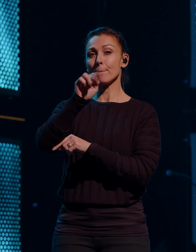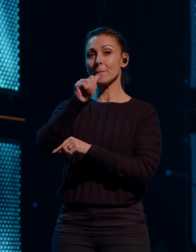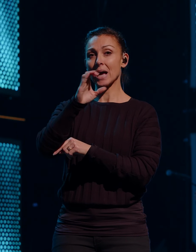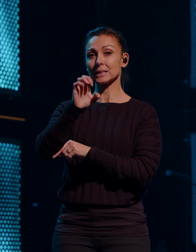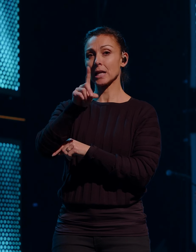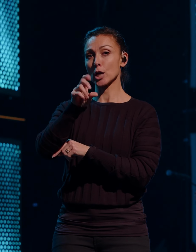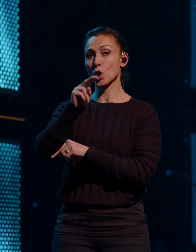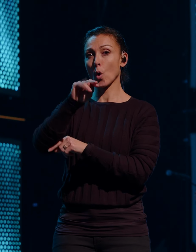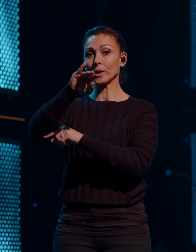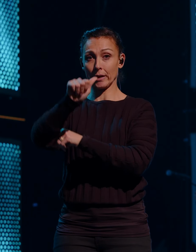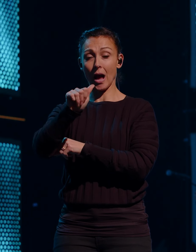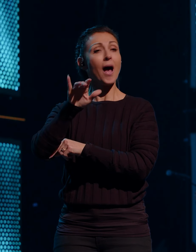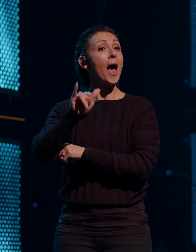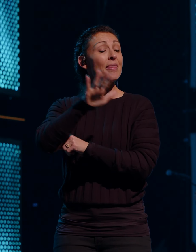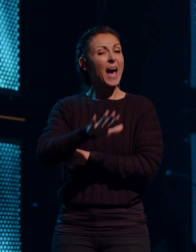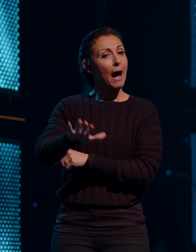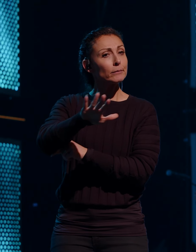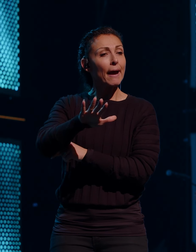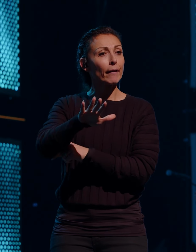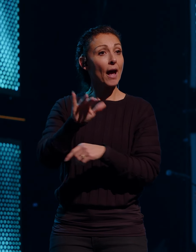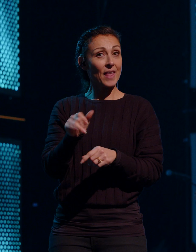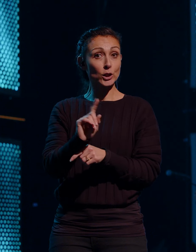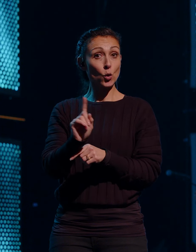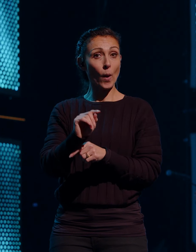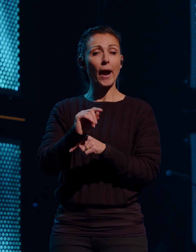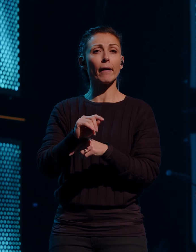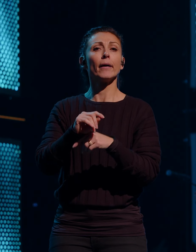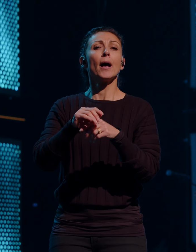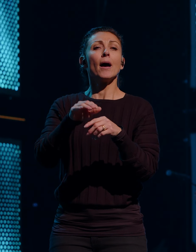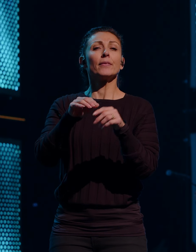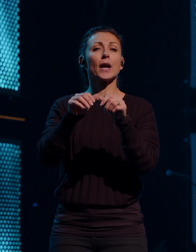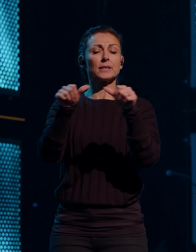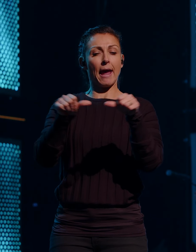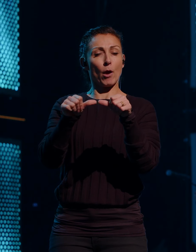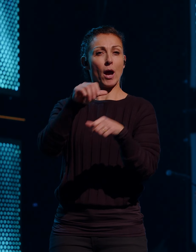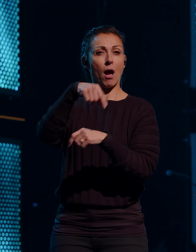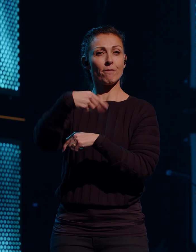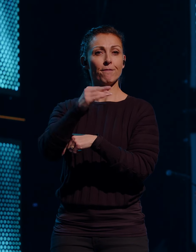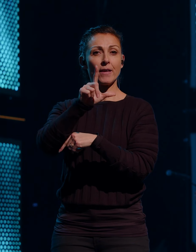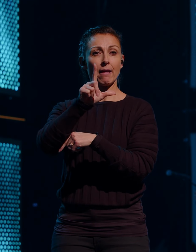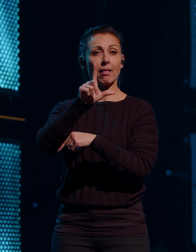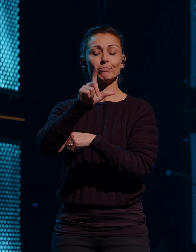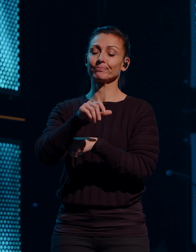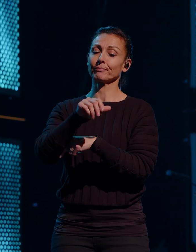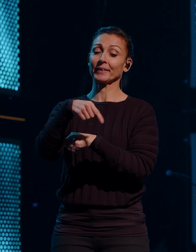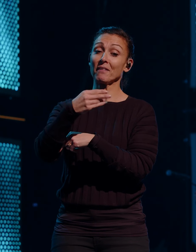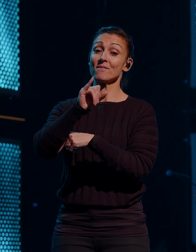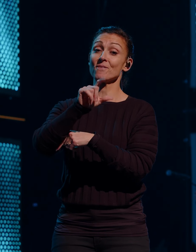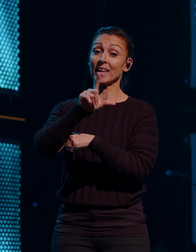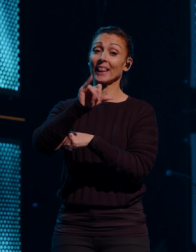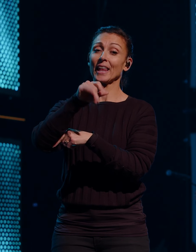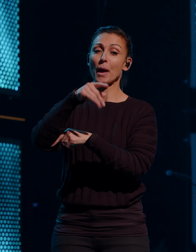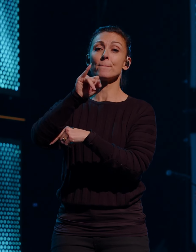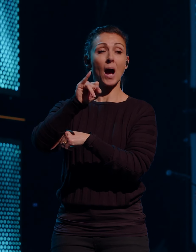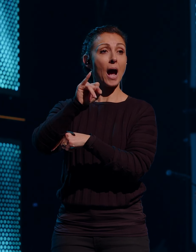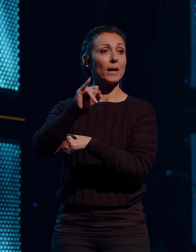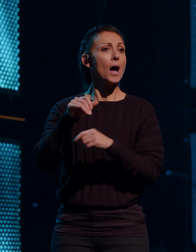the region that Philippi is in. And when they see this vision of this man saying, come and help us over